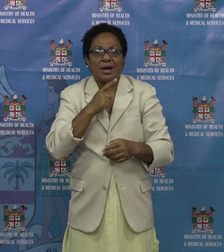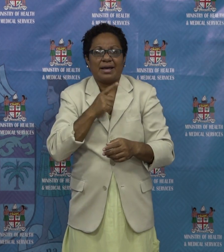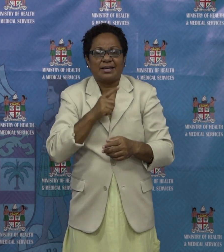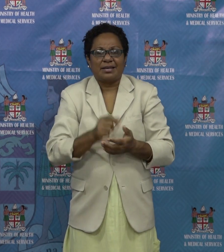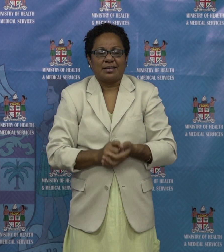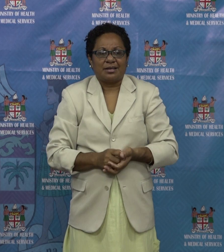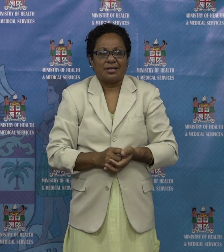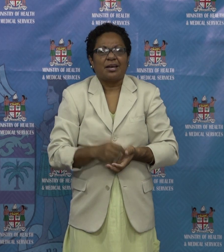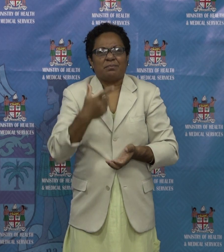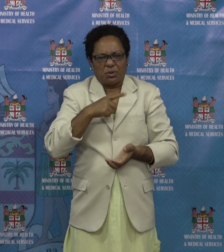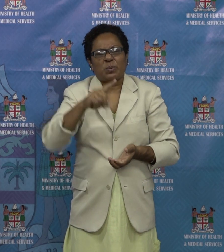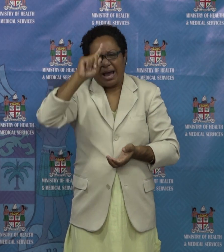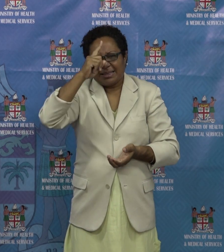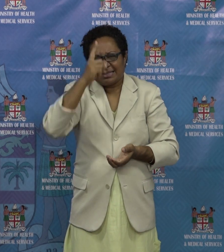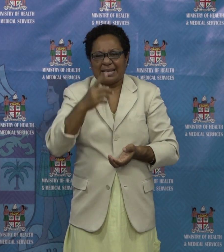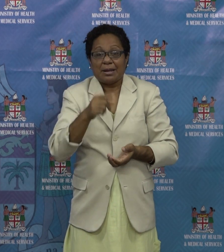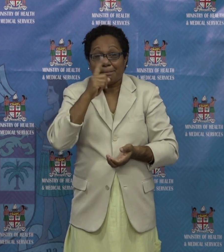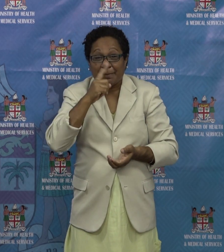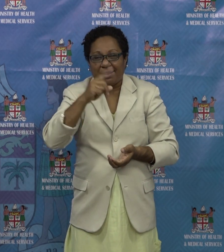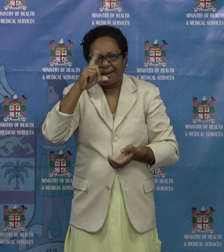socio-economic ills of prolonged lockdown.